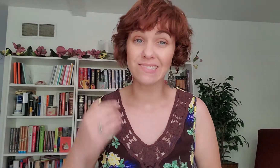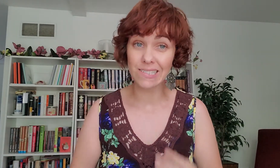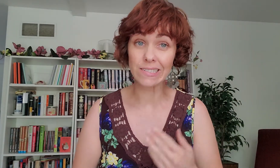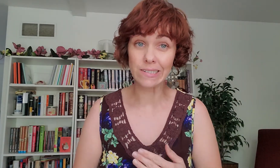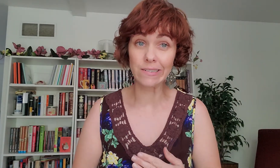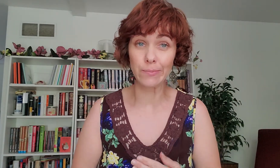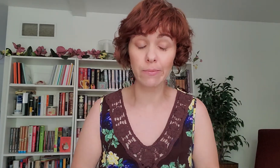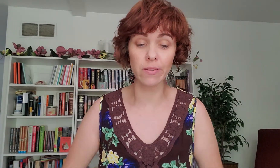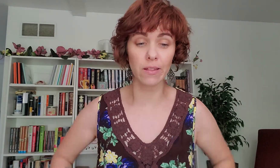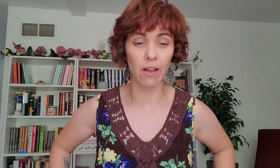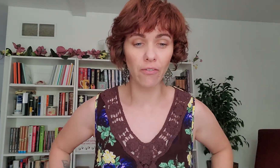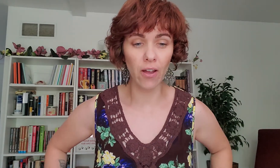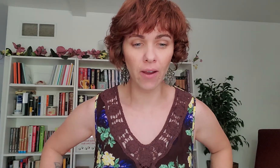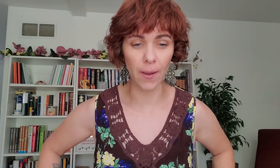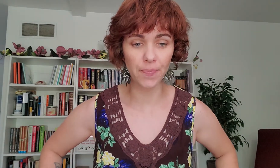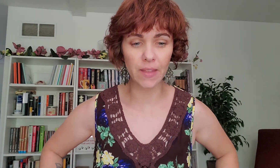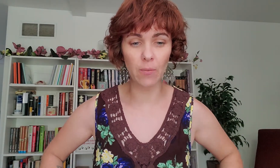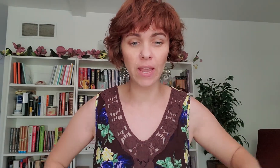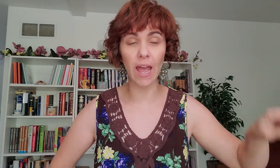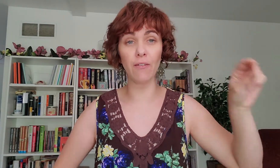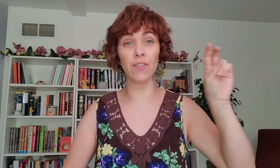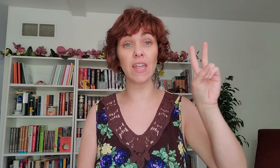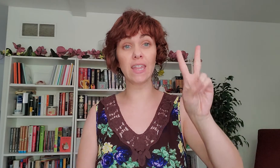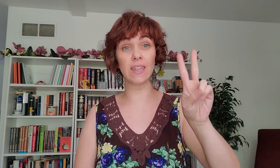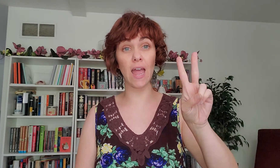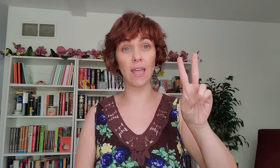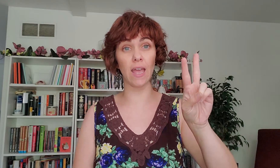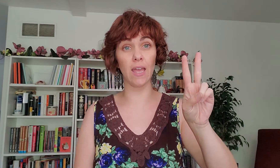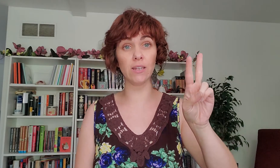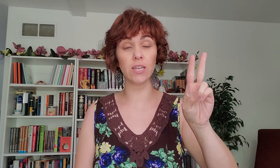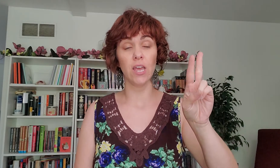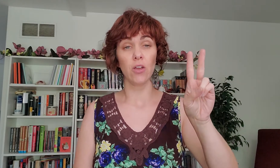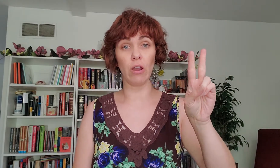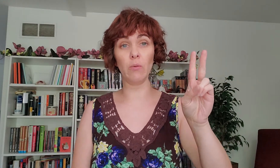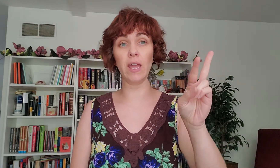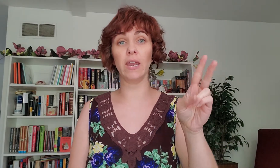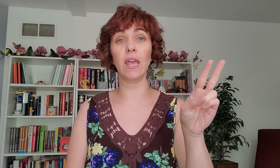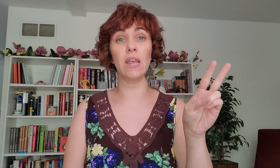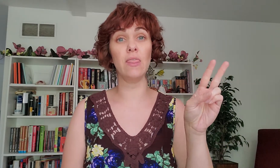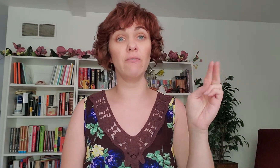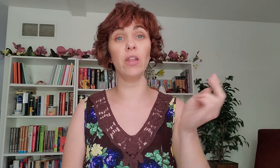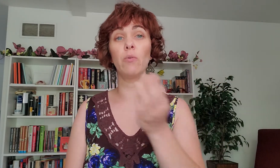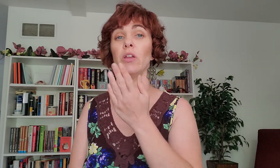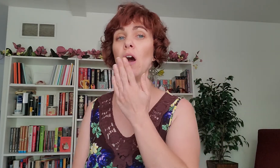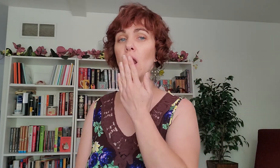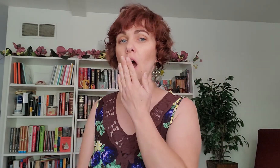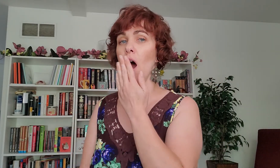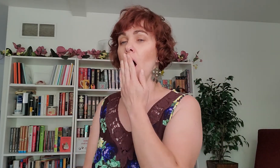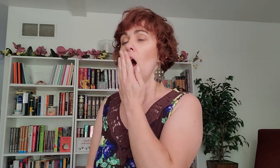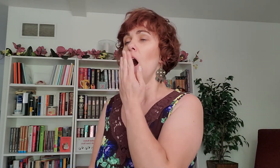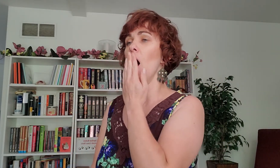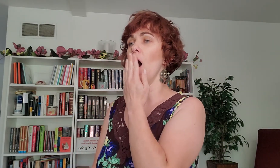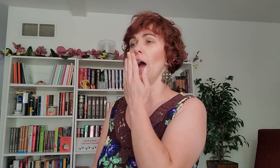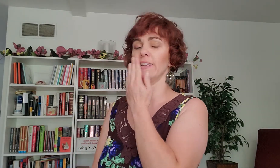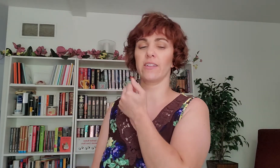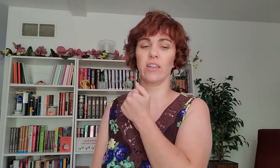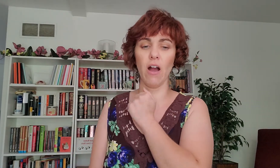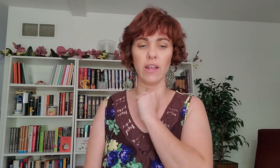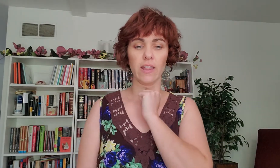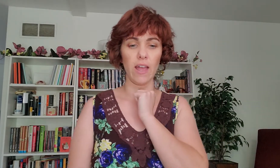Those are drop people's heads off. All right. Then we have the second Great Awakening, and in the video we yawn. Oh, it does a yawning sound, so